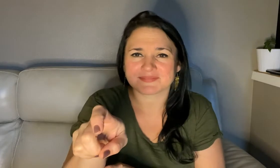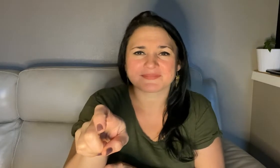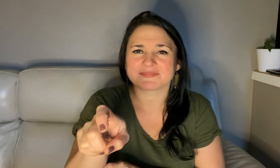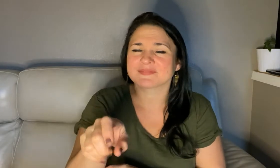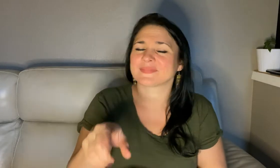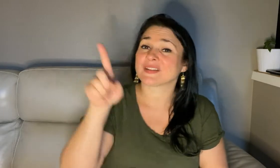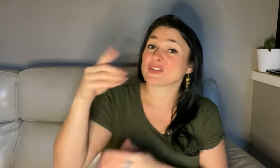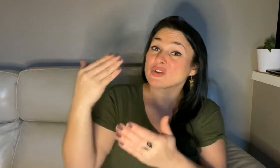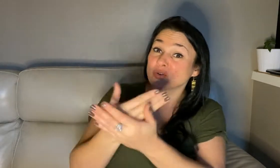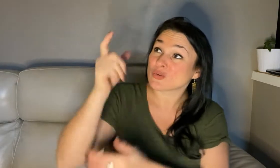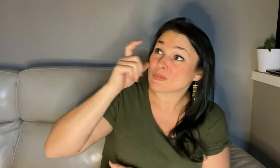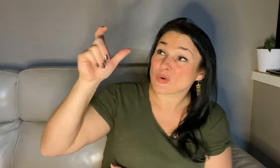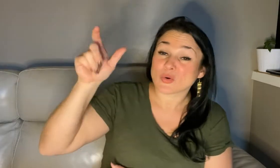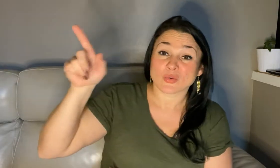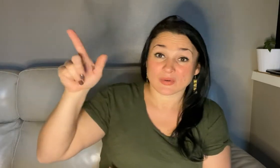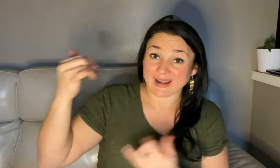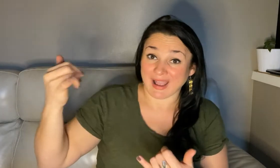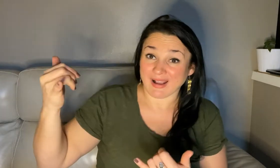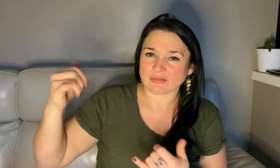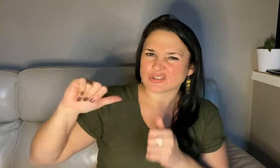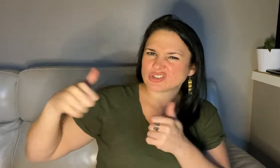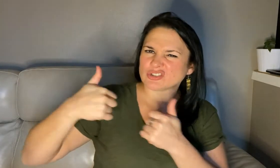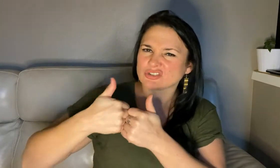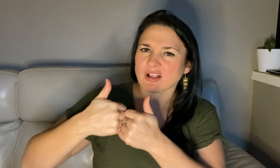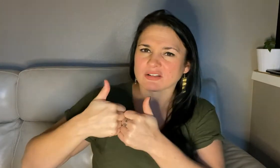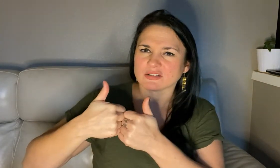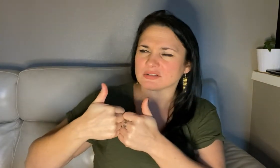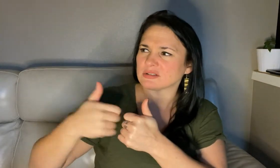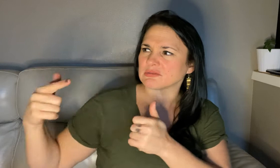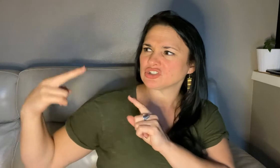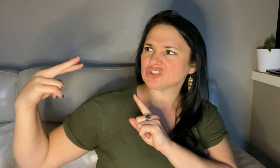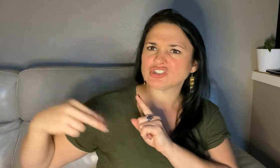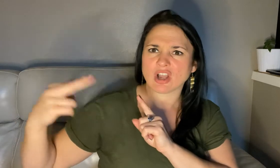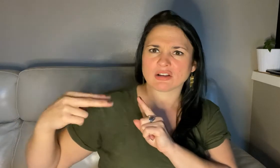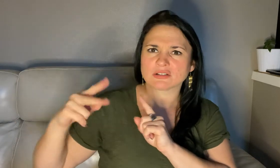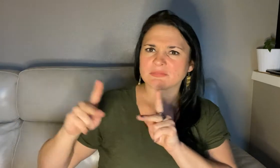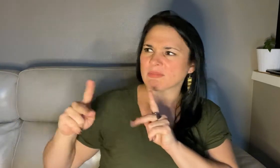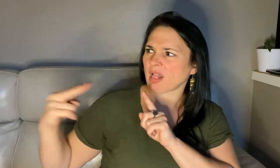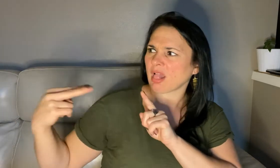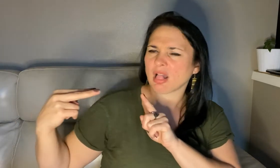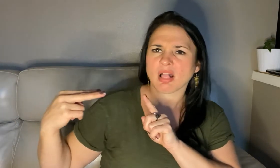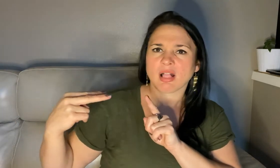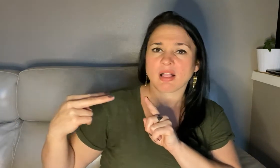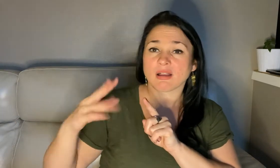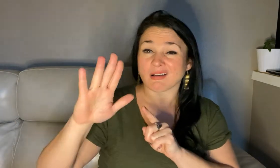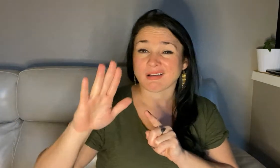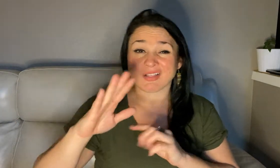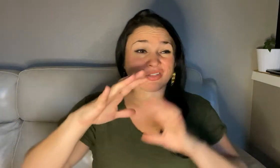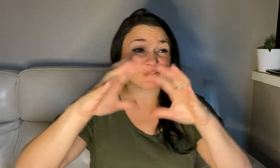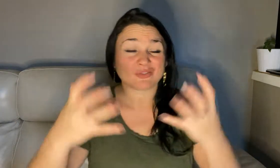moon is challenging, you know, with the judgment from other people. The world or the universe is preparing you